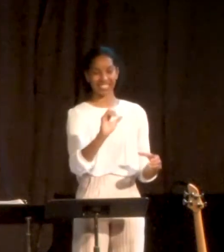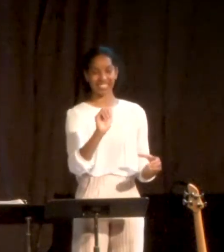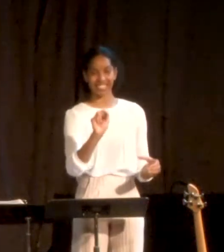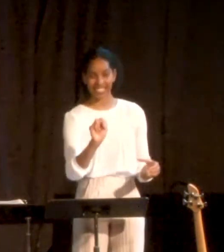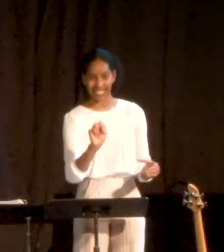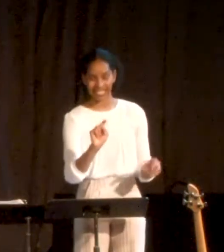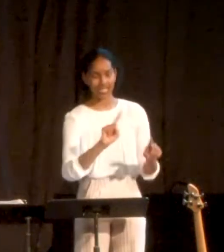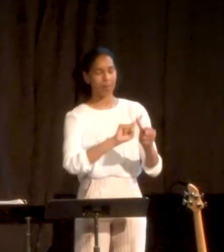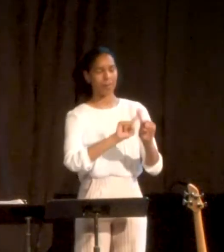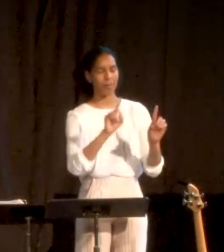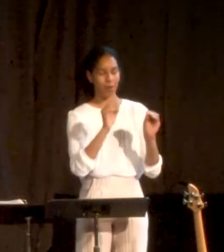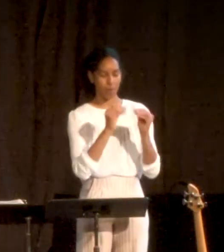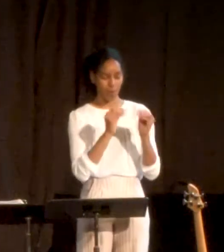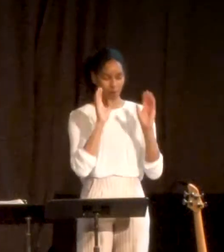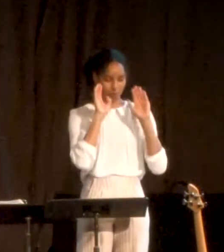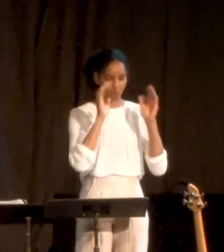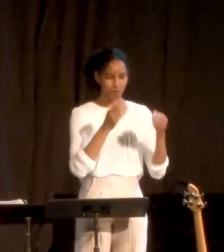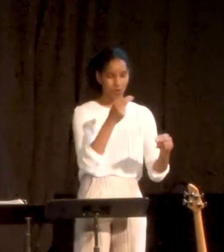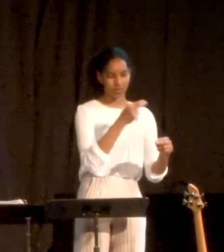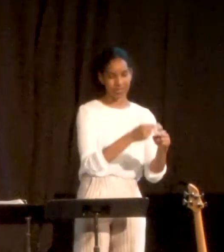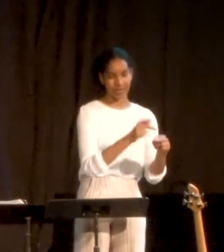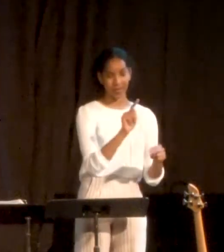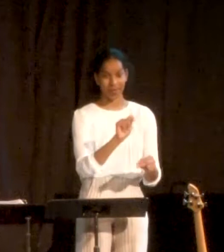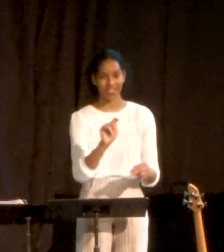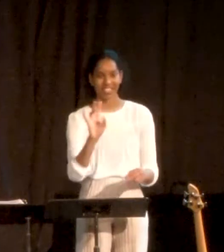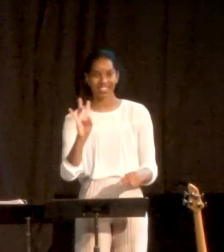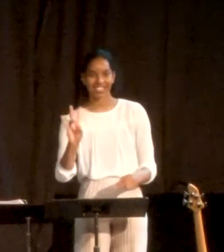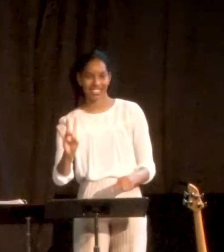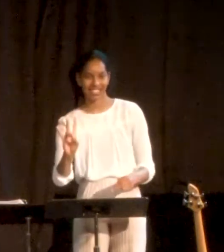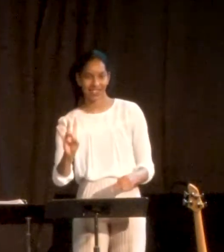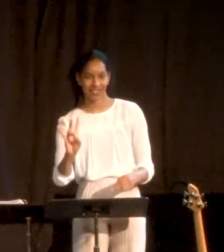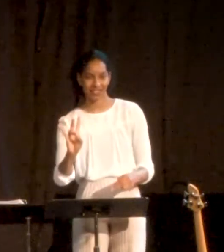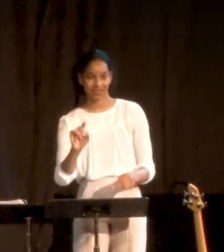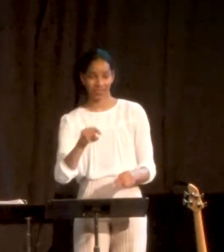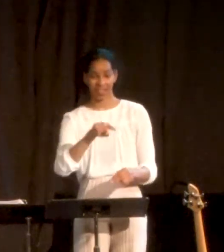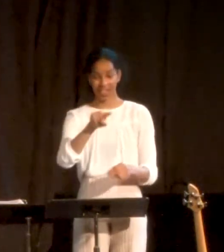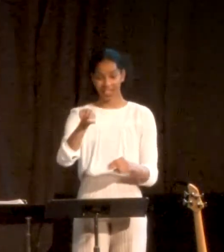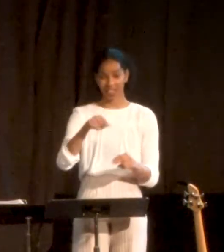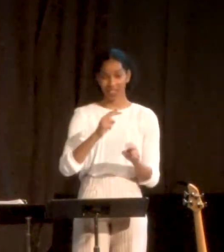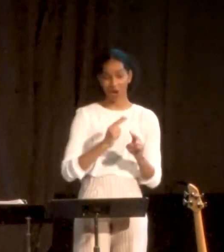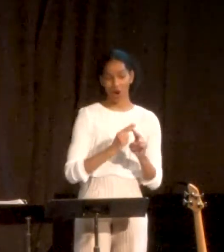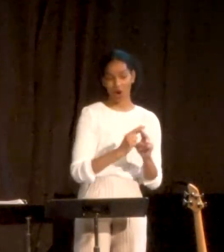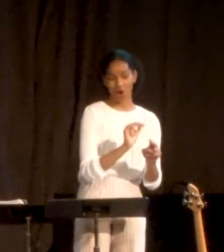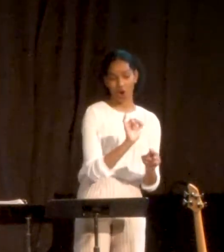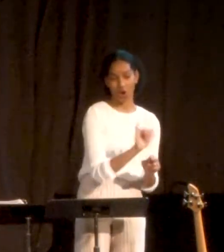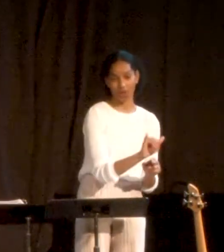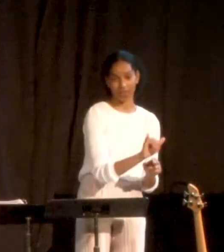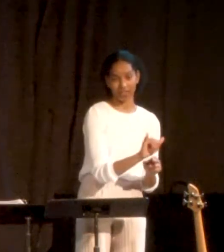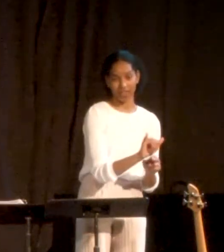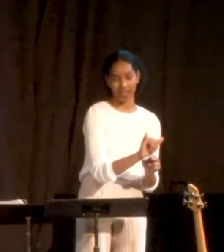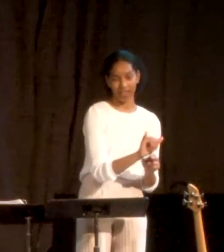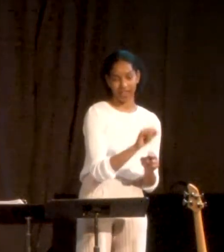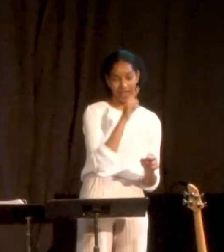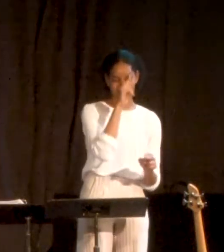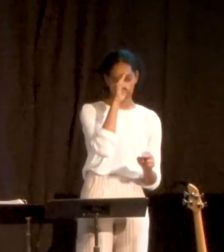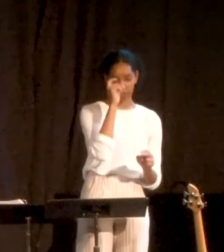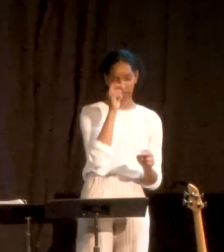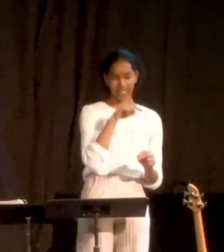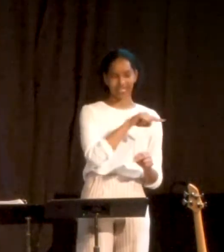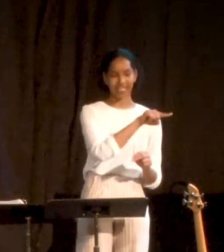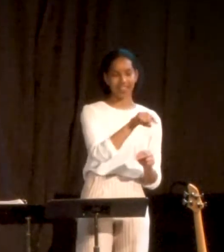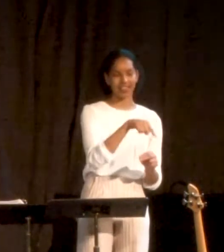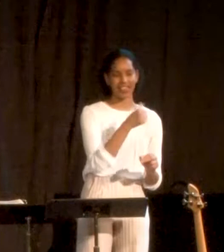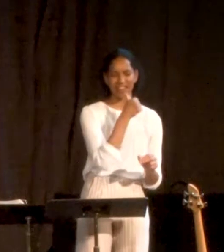seven. And the seven are never described as actually performing charity